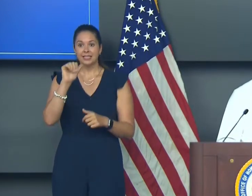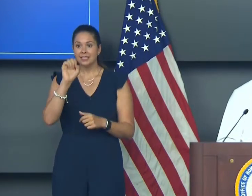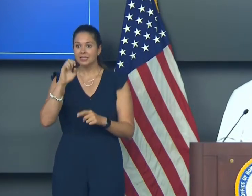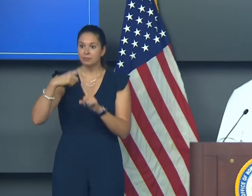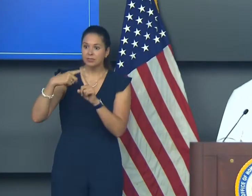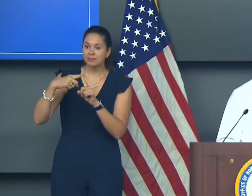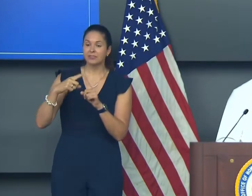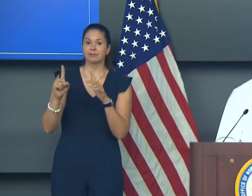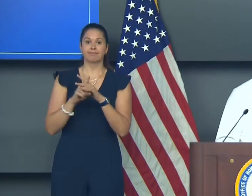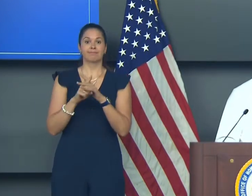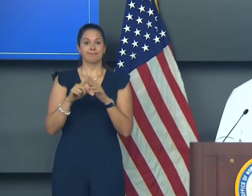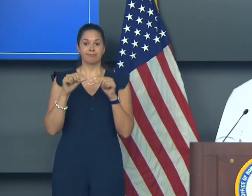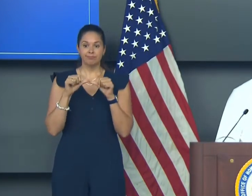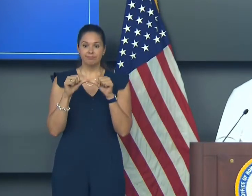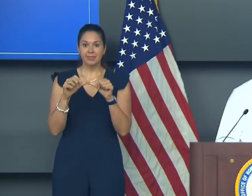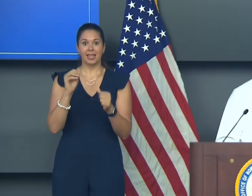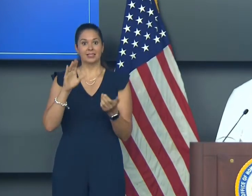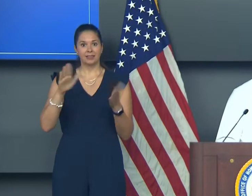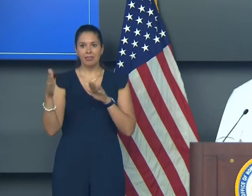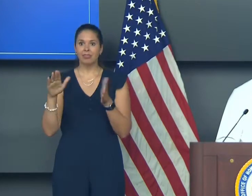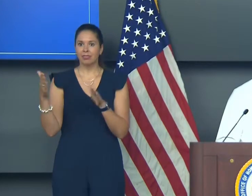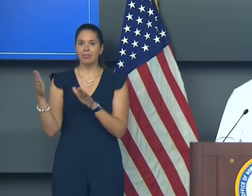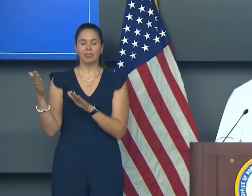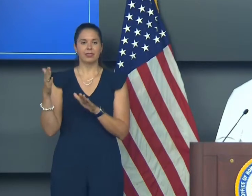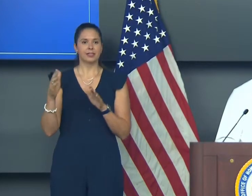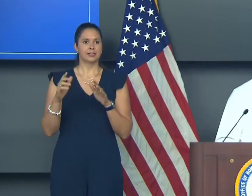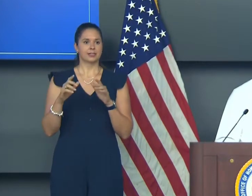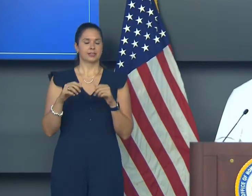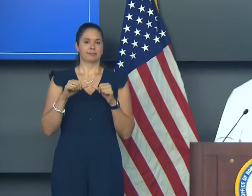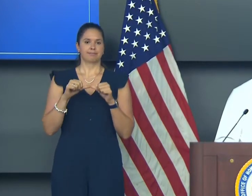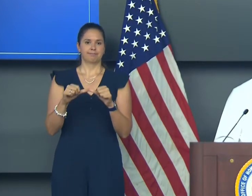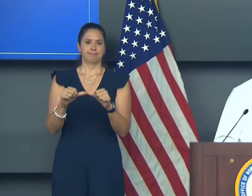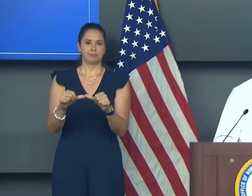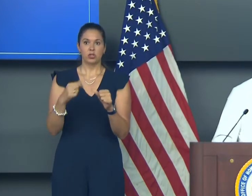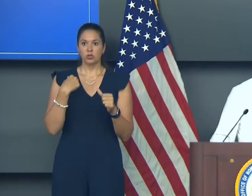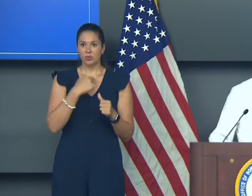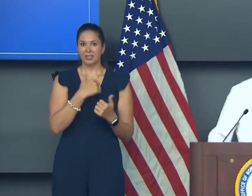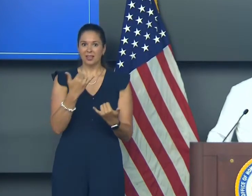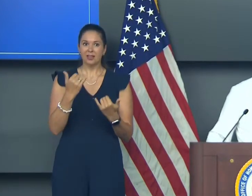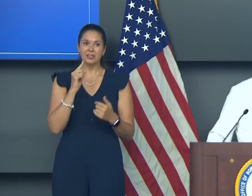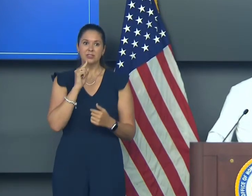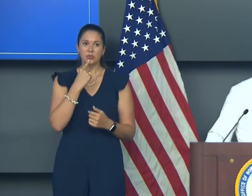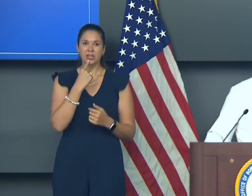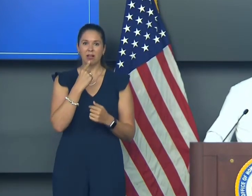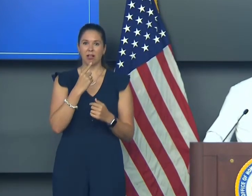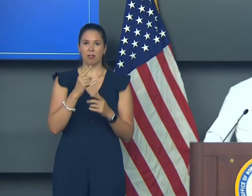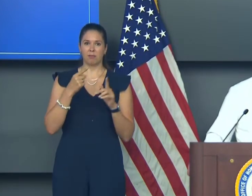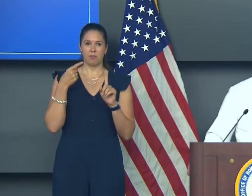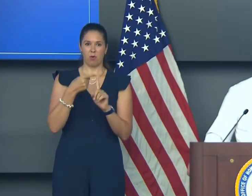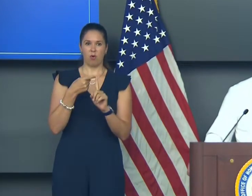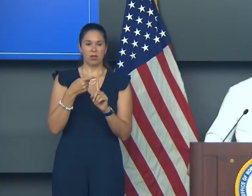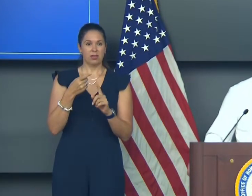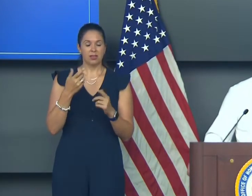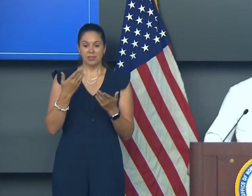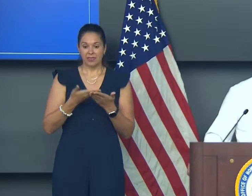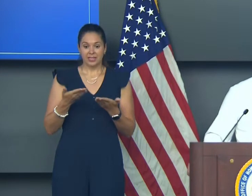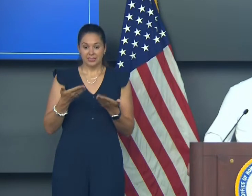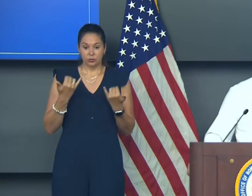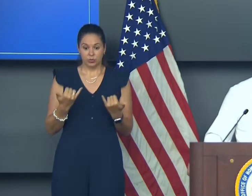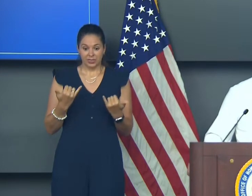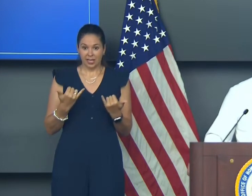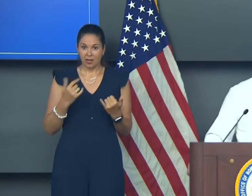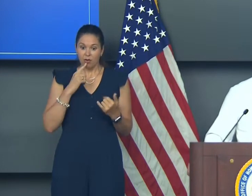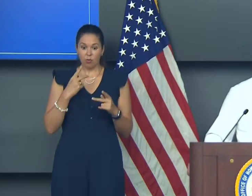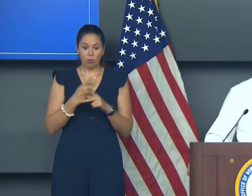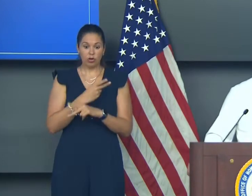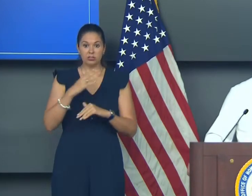deaths as well. We have reached a critical point. Things, if anything, are worse today than they were